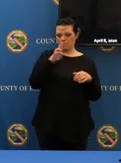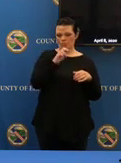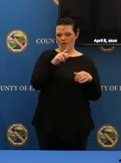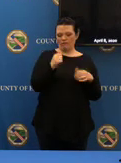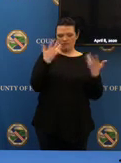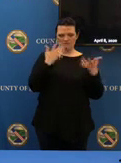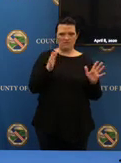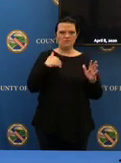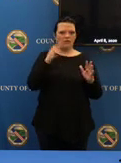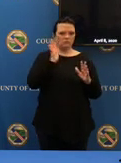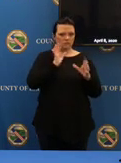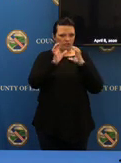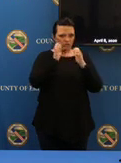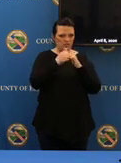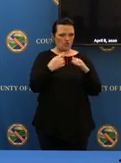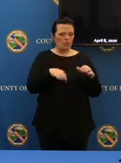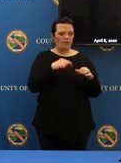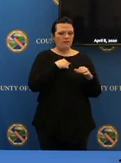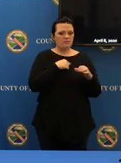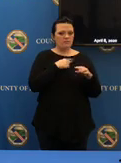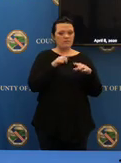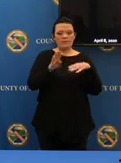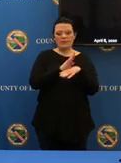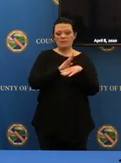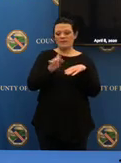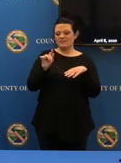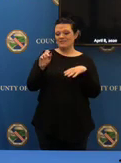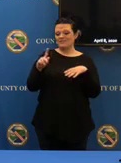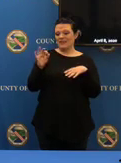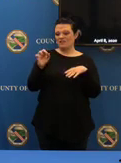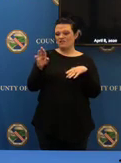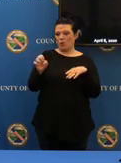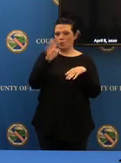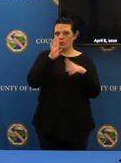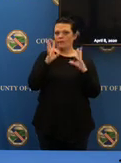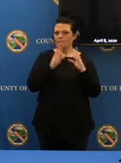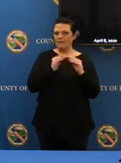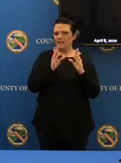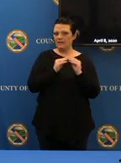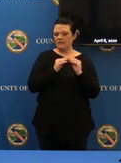previous conversations with us, but the business task force will be meeting